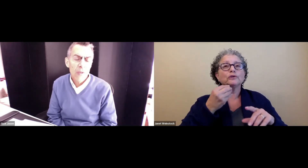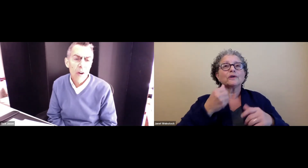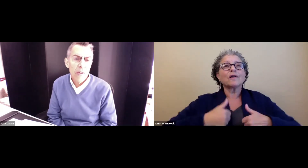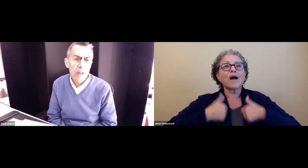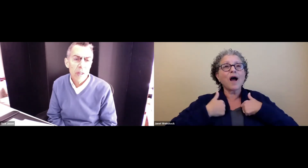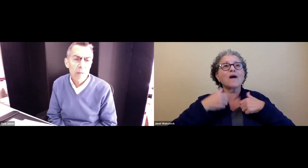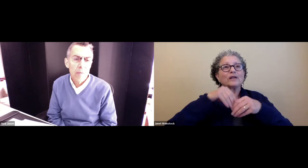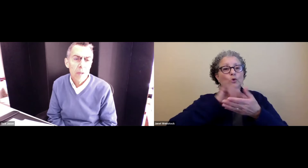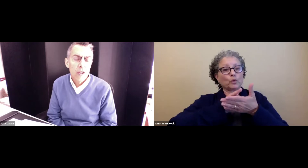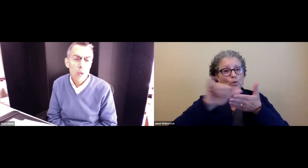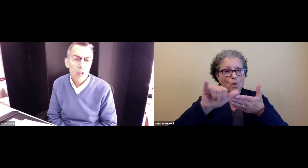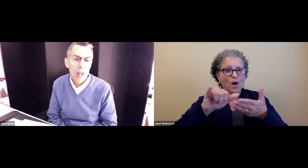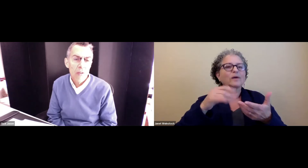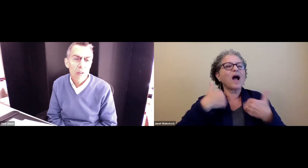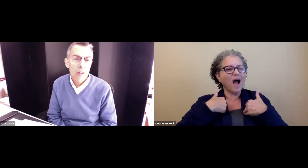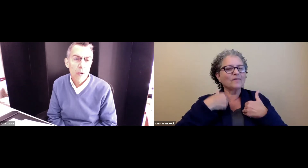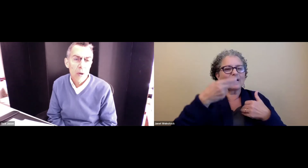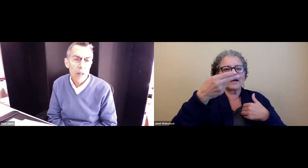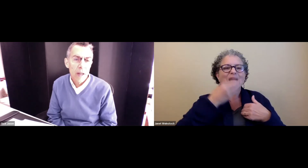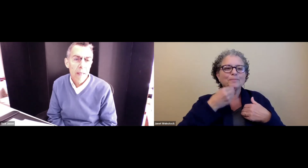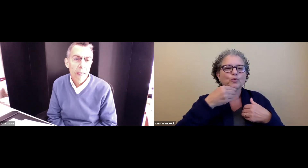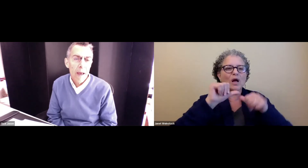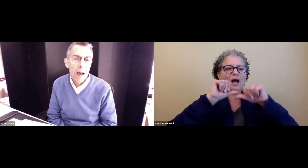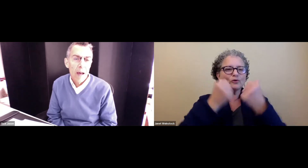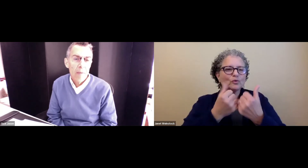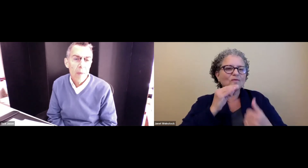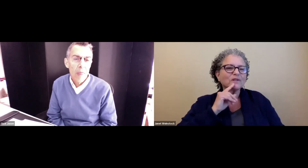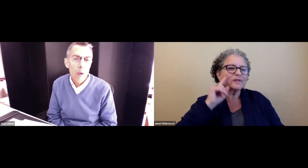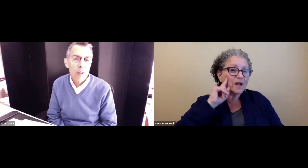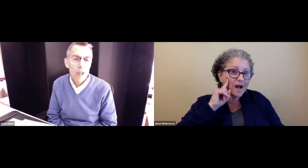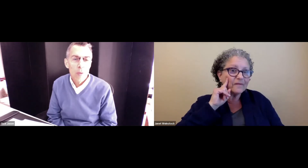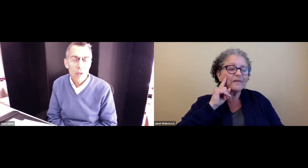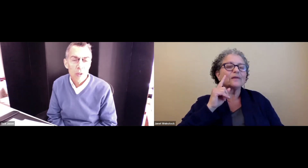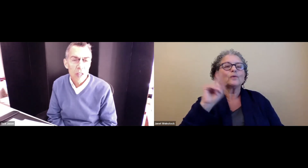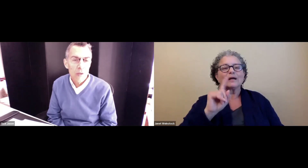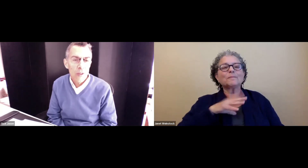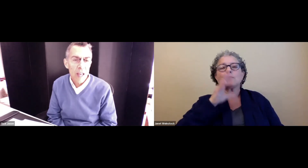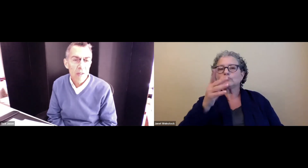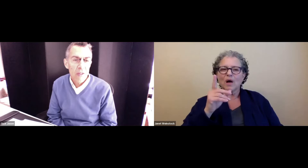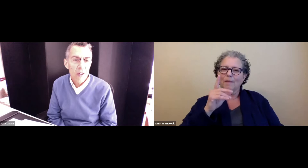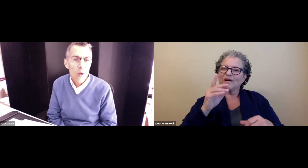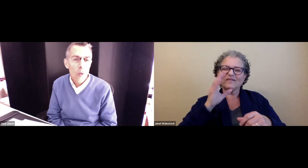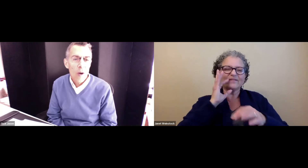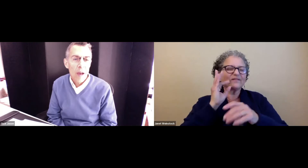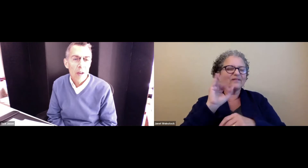as Jewish life in New York, there was the Hebrew Association for the Deaf, where my